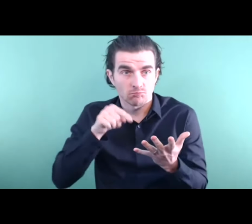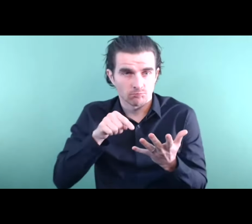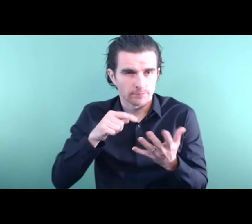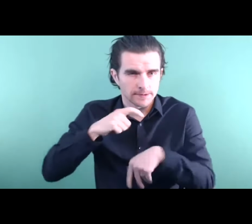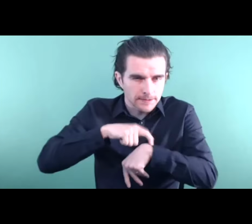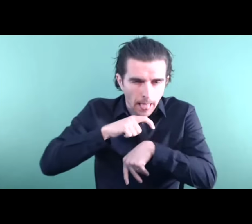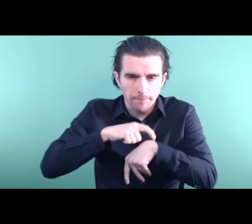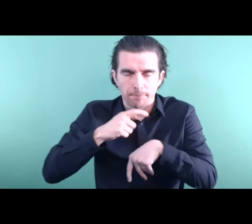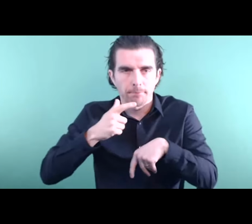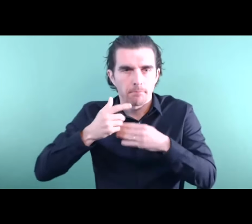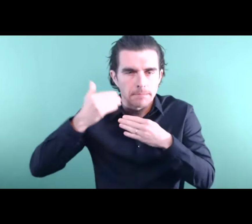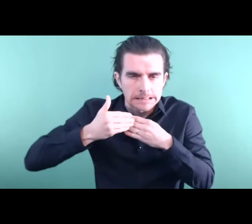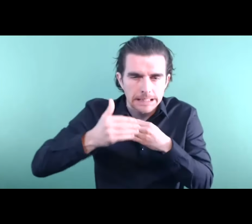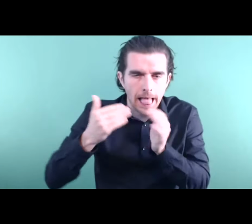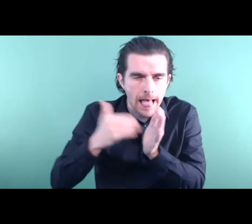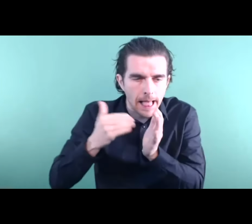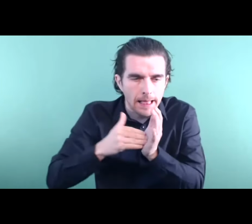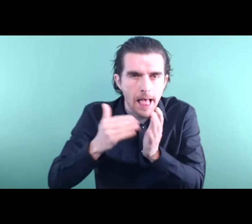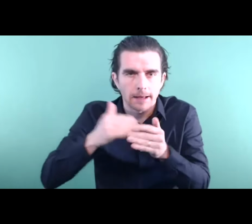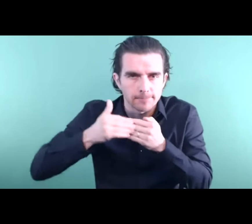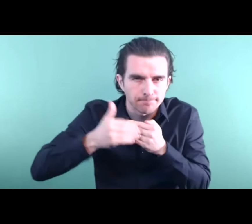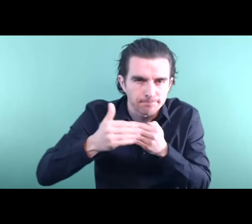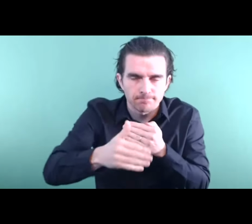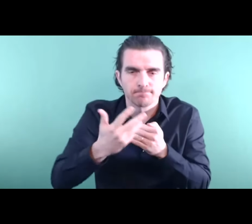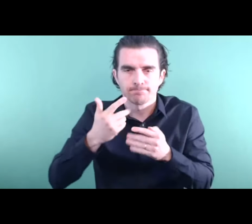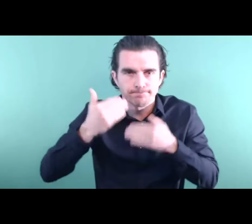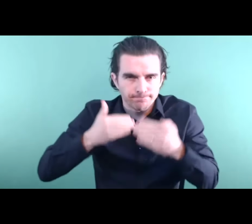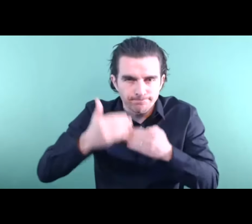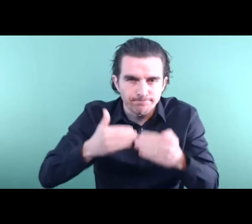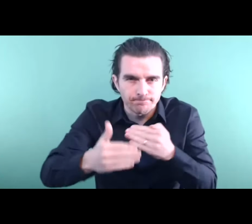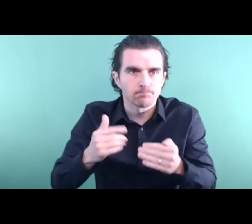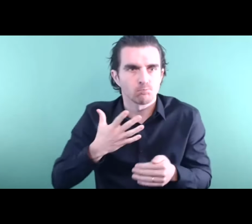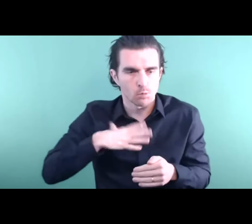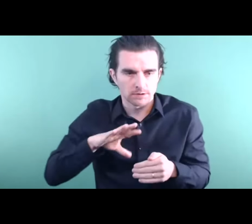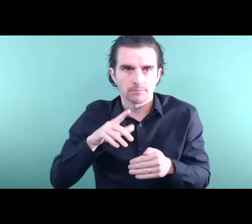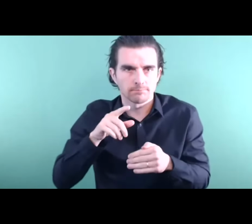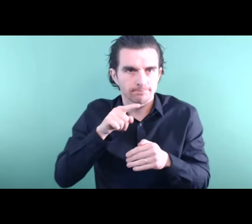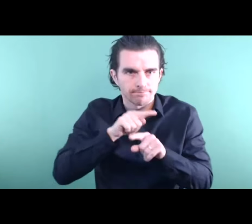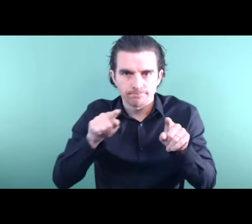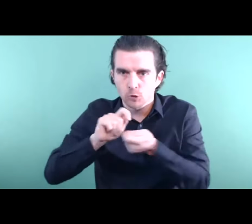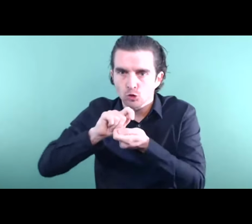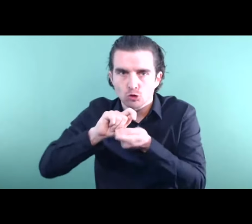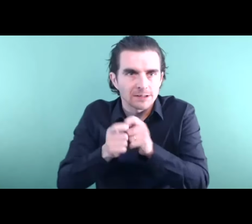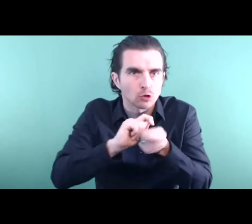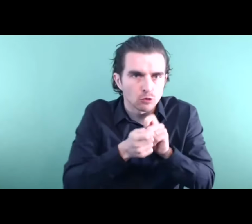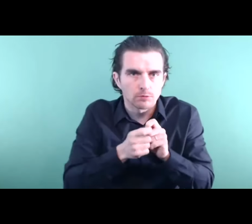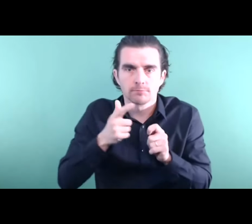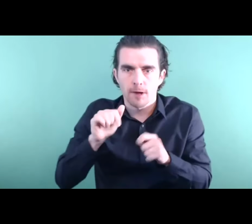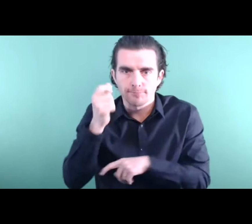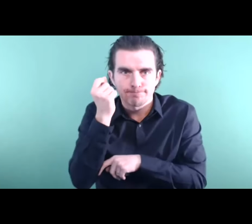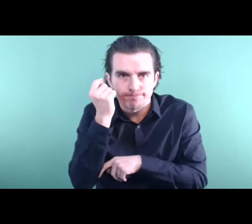stories, good networkers and engineers. Finally, I think, and that is the last thing I want to